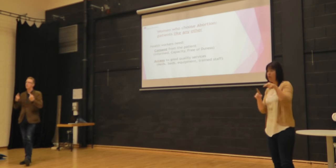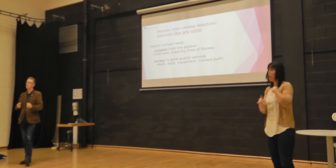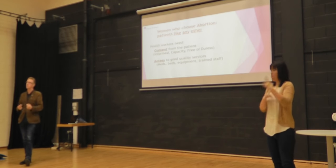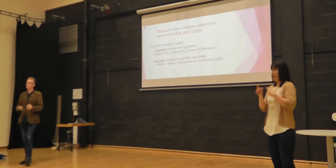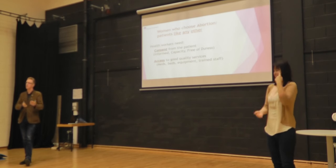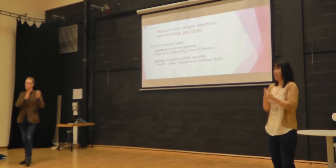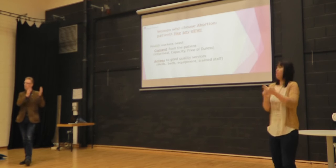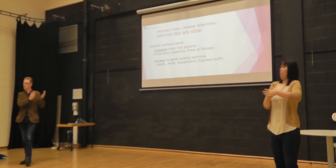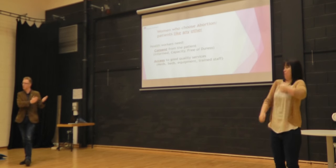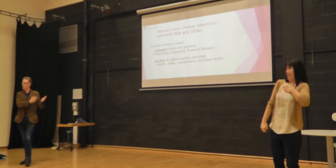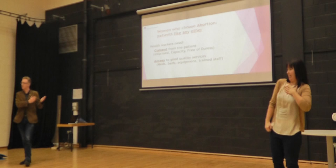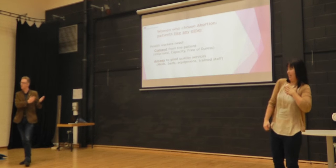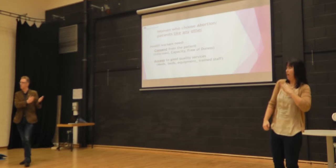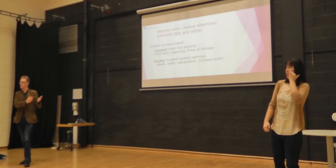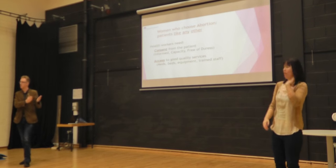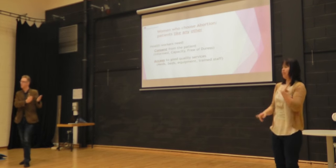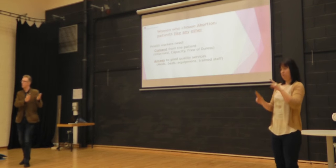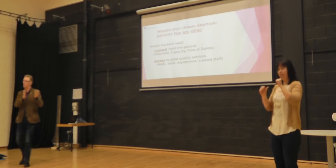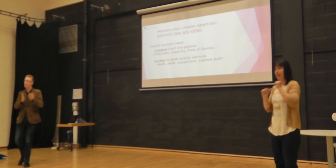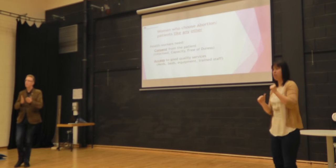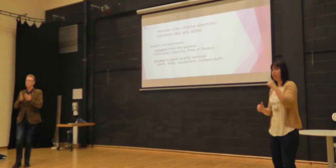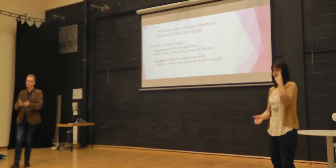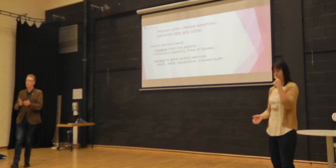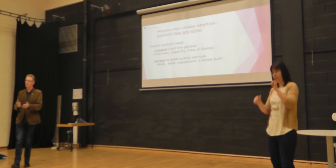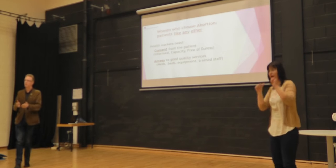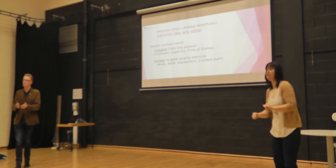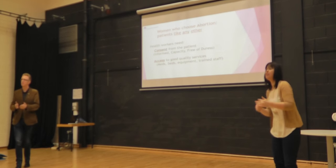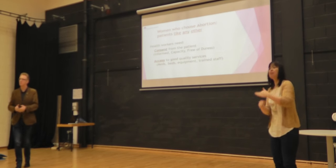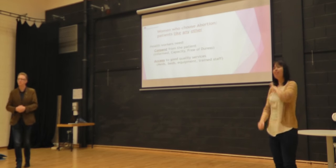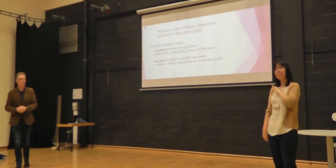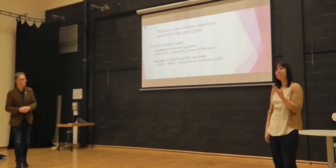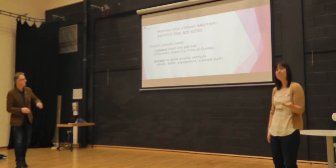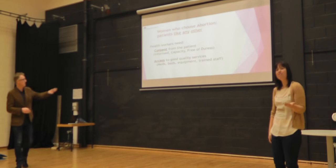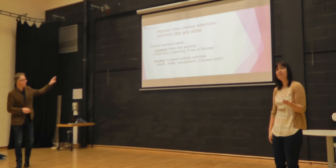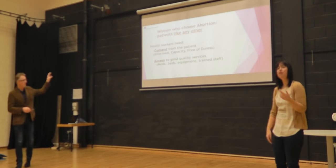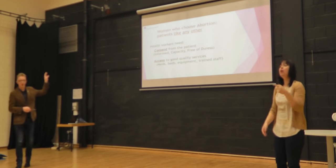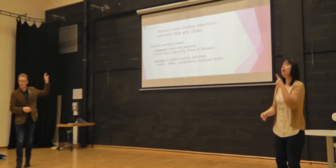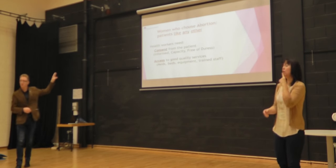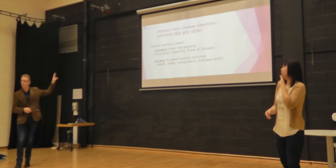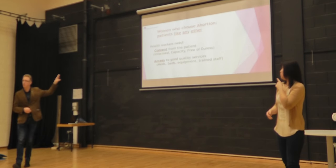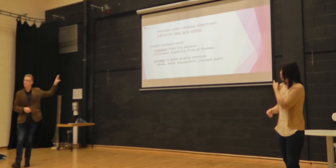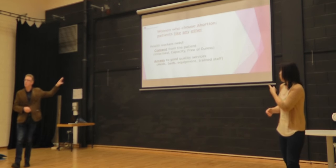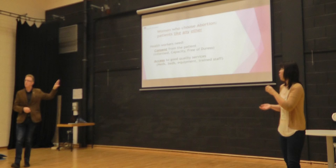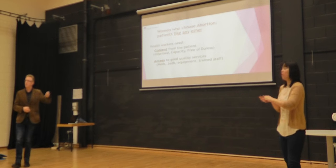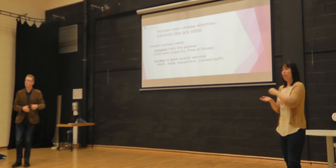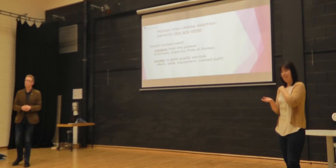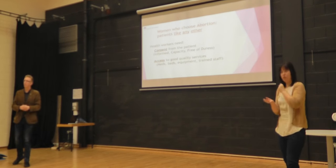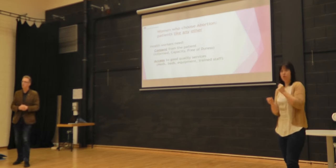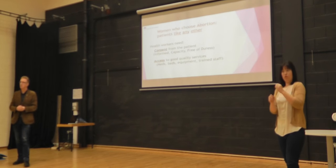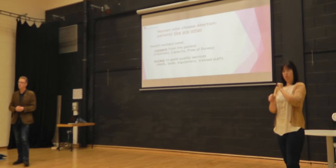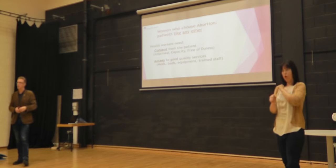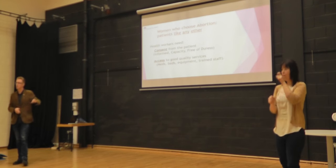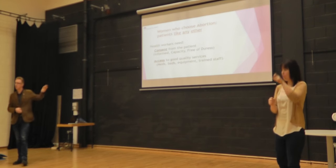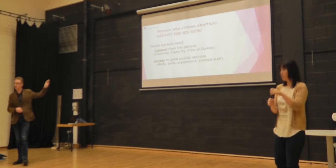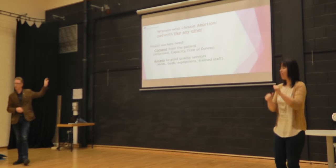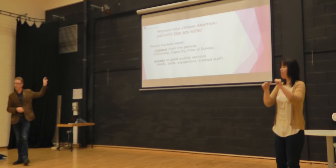lack the capacity to consent. But you have to be very clear that somebody does not consent. And I think one of the most